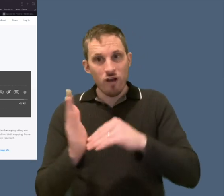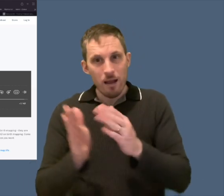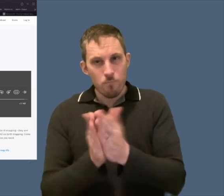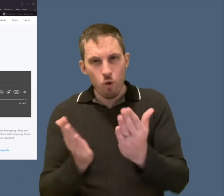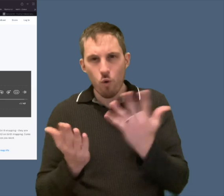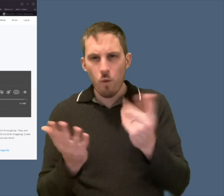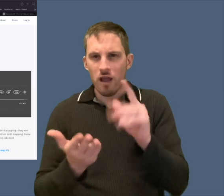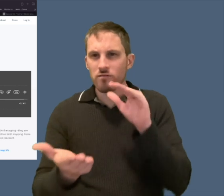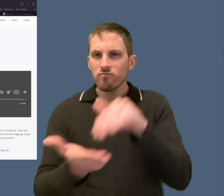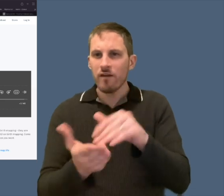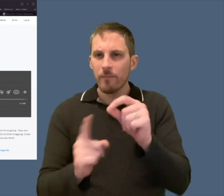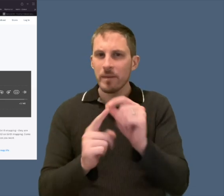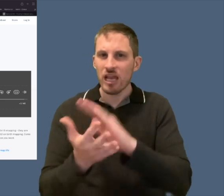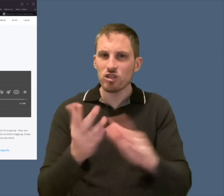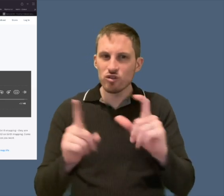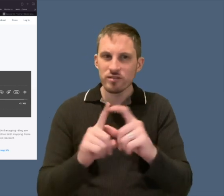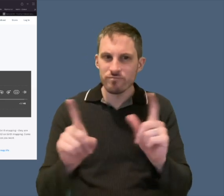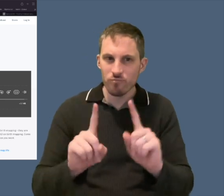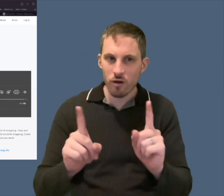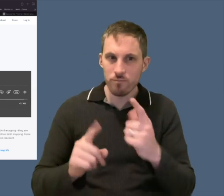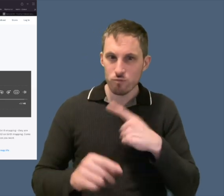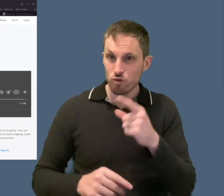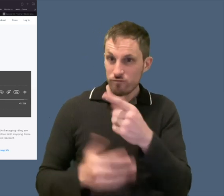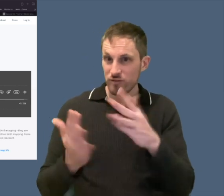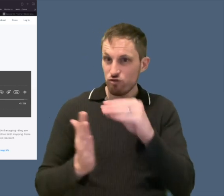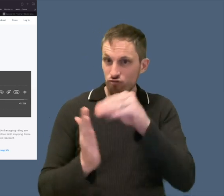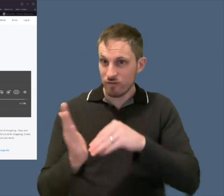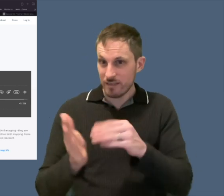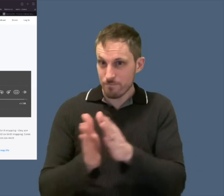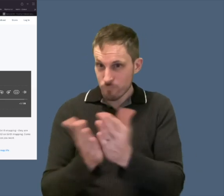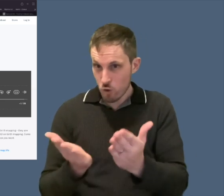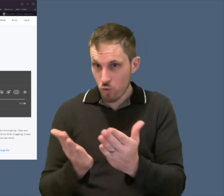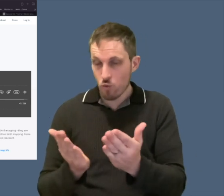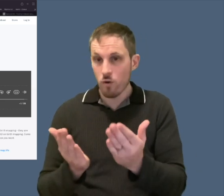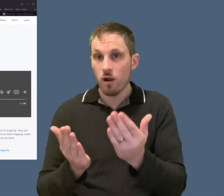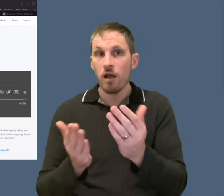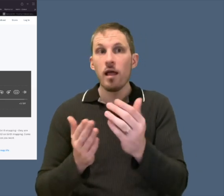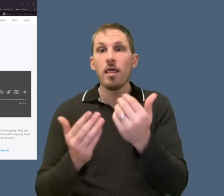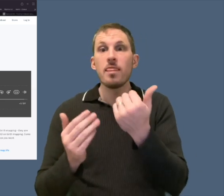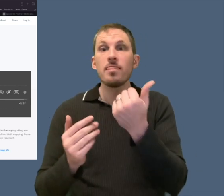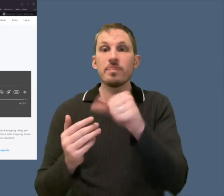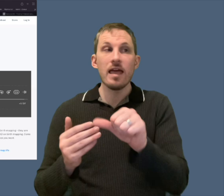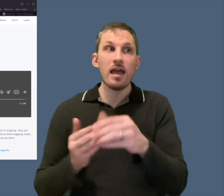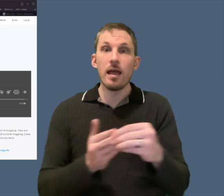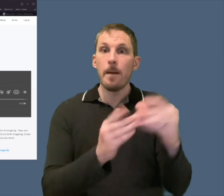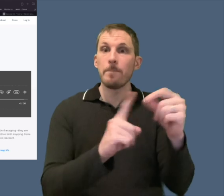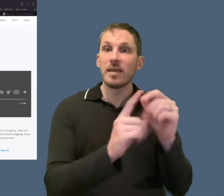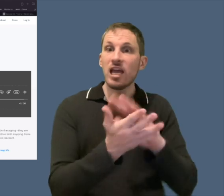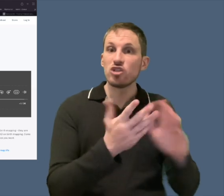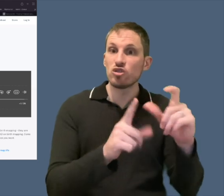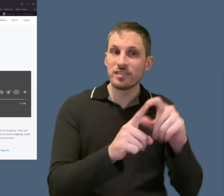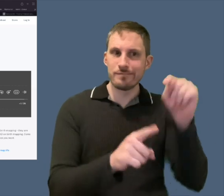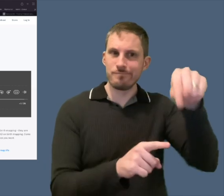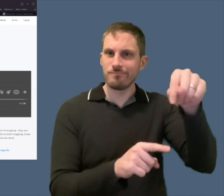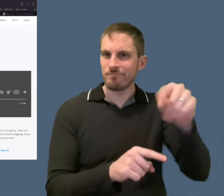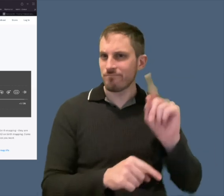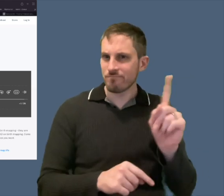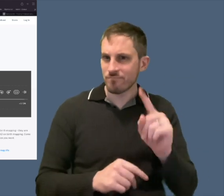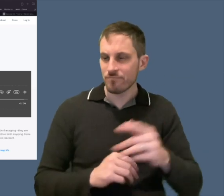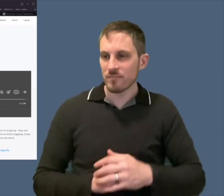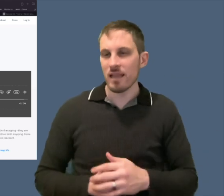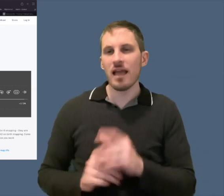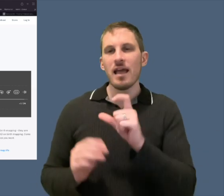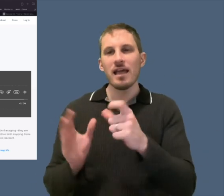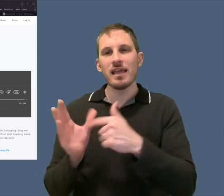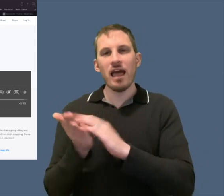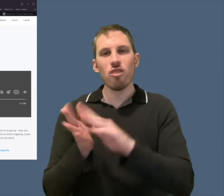with your PhD on this? Because you've written the book before you did the PhD. So now what are you doing with the PhD? So the